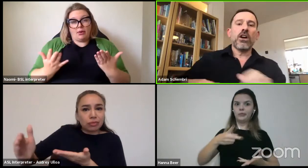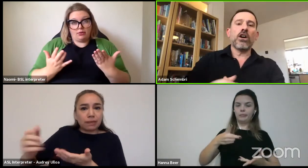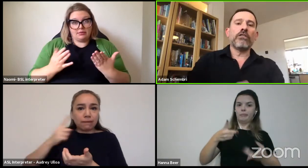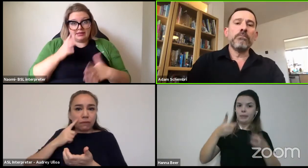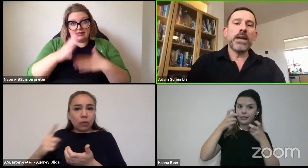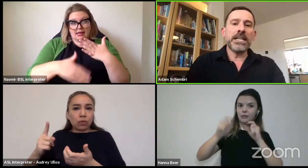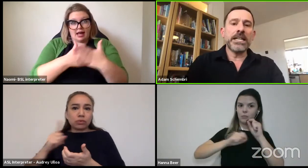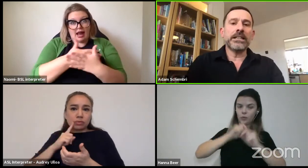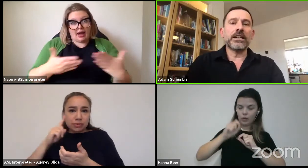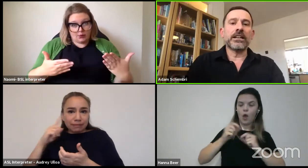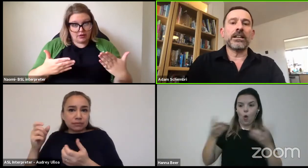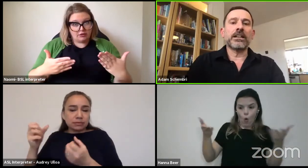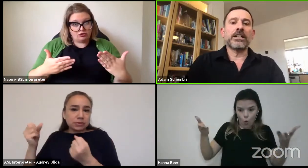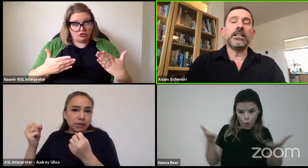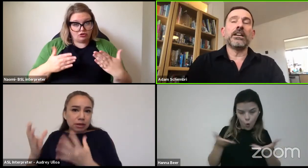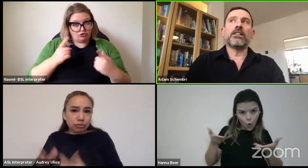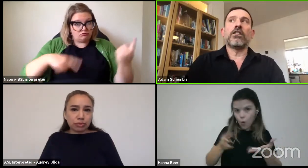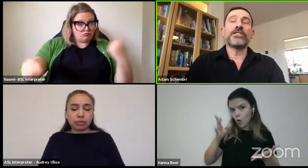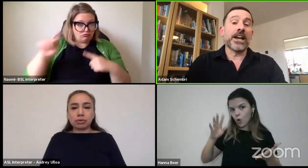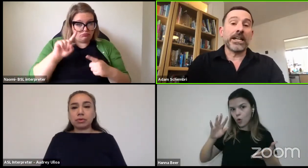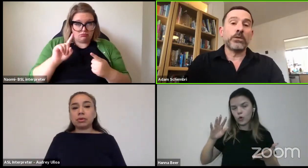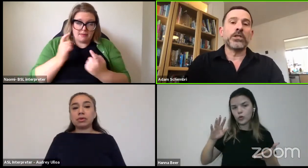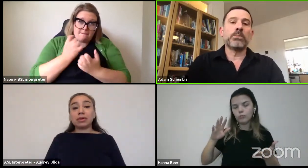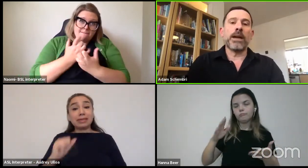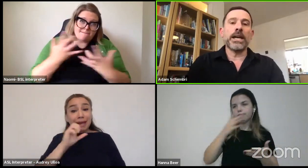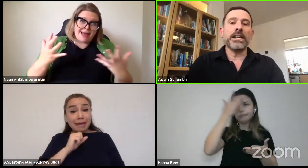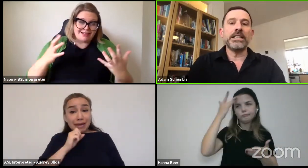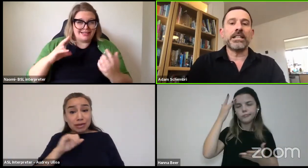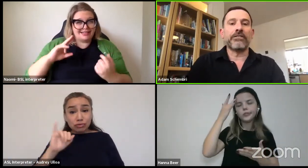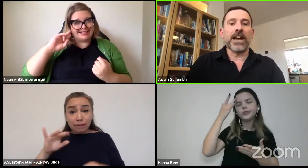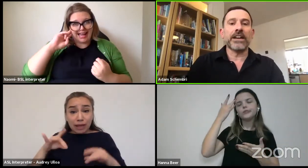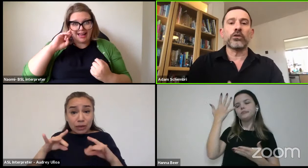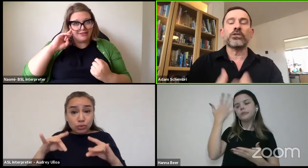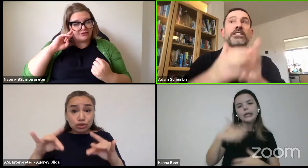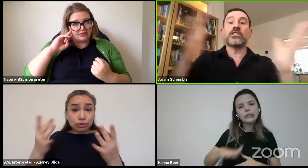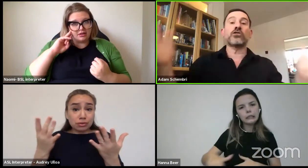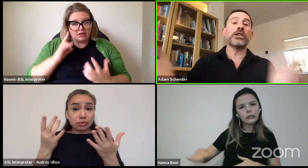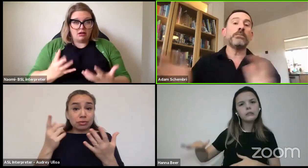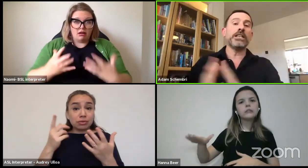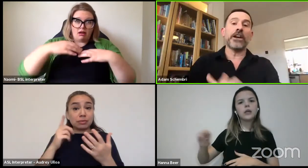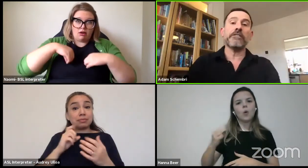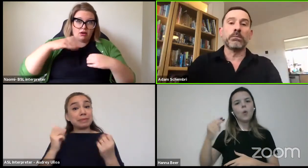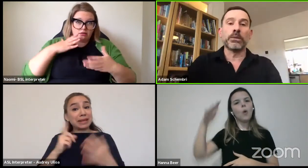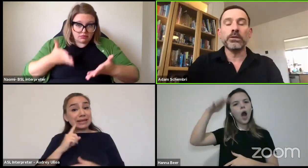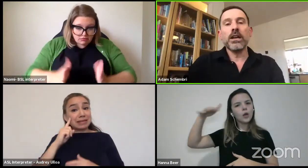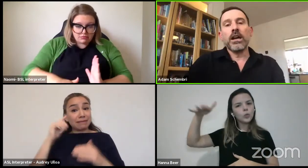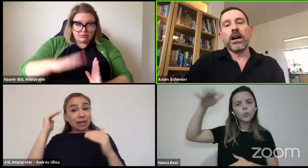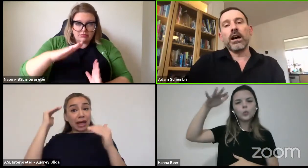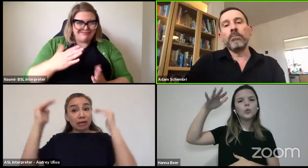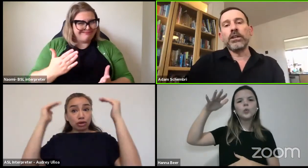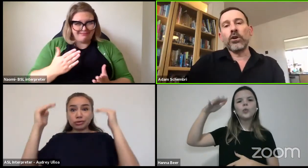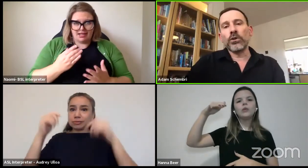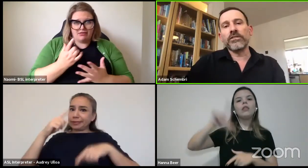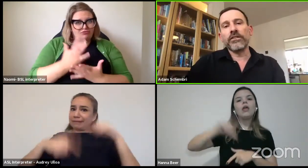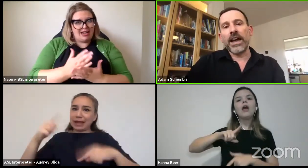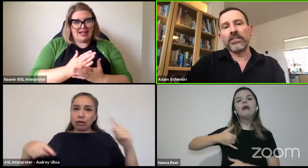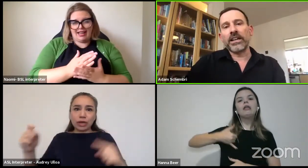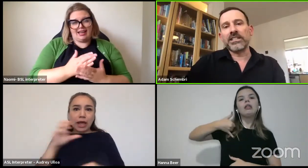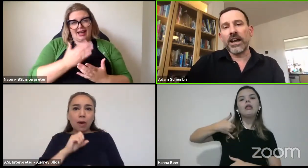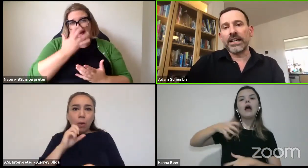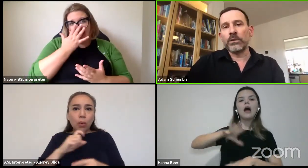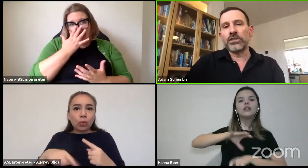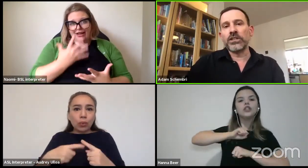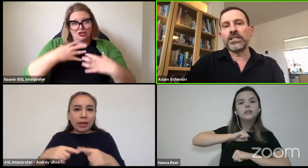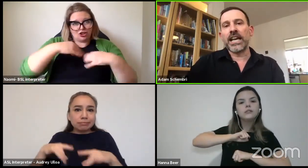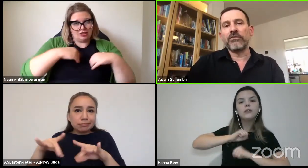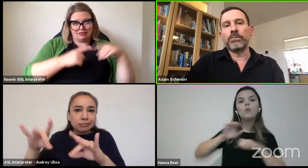acquisition of many of sign language by many deaf adults is extremely variable because of the fact that